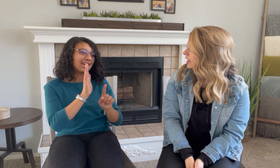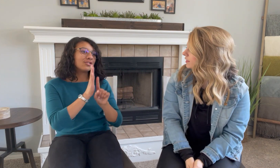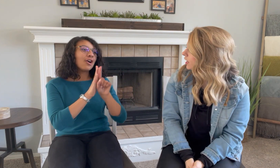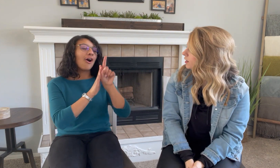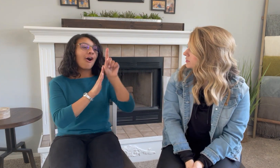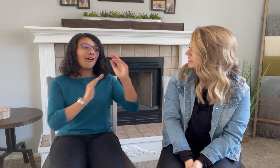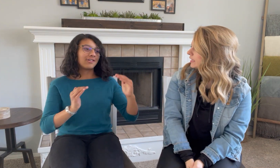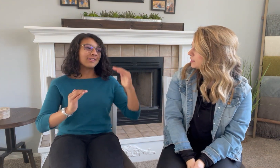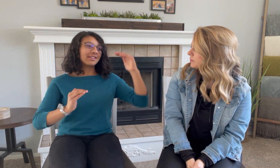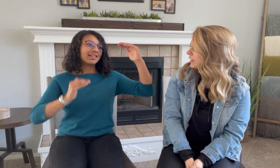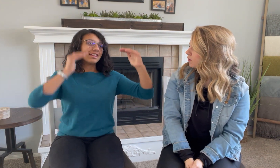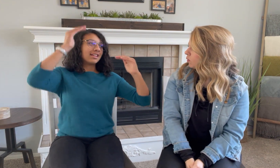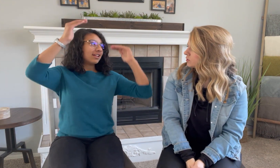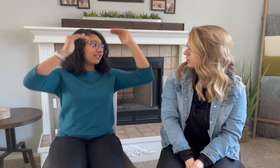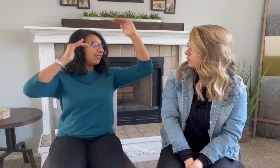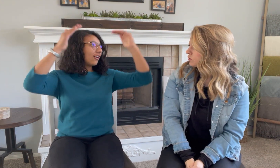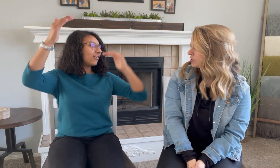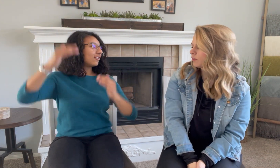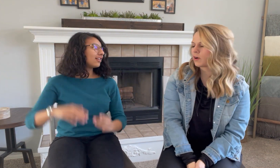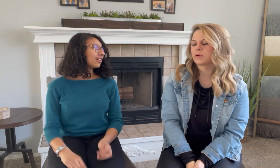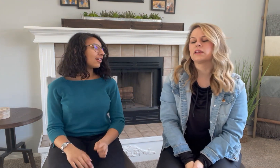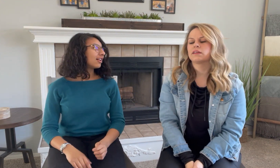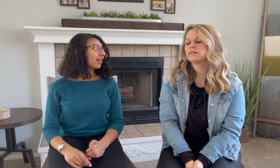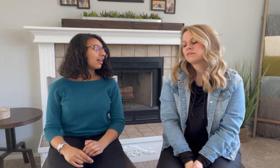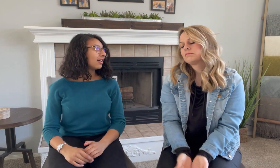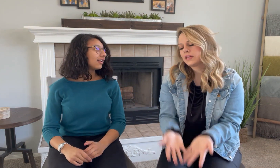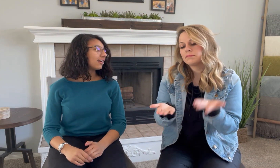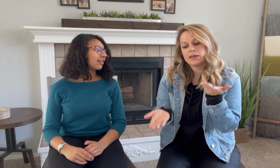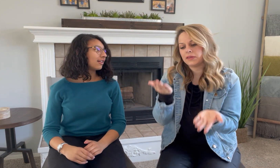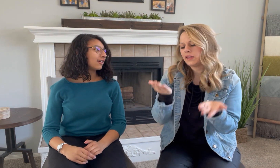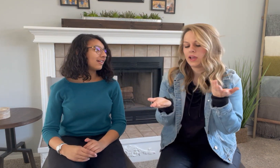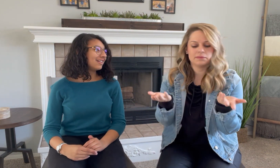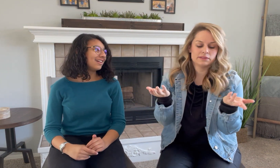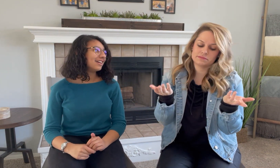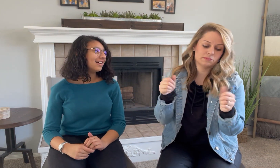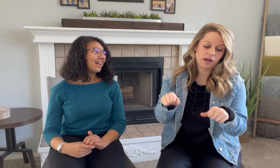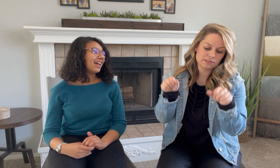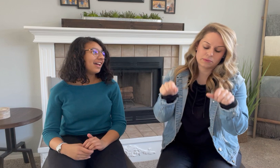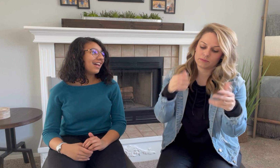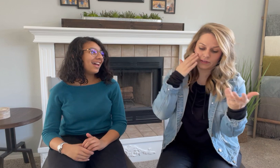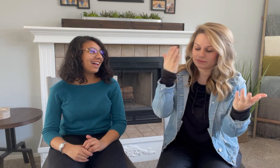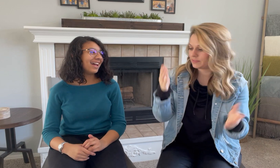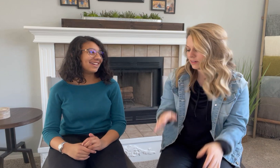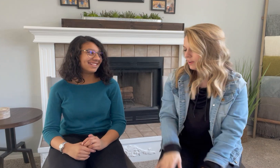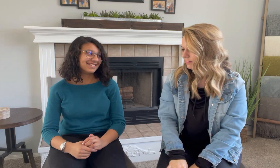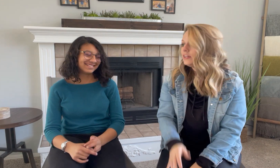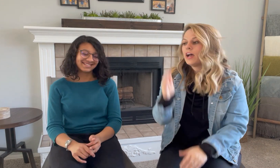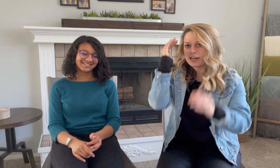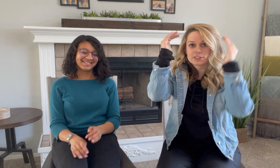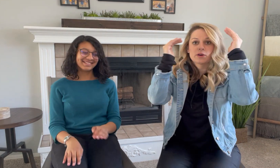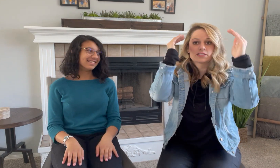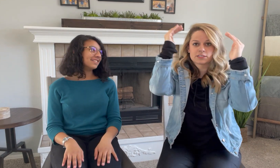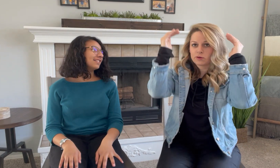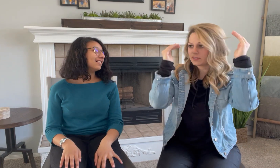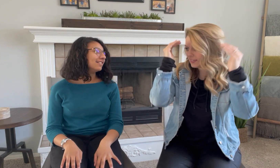I thought it was like them getting older and growing. Maybe, I mean, it's possible. I don't know. I just know it's adult like